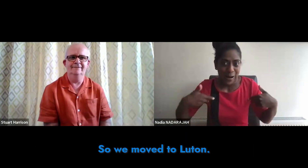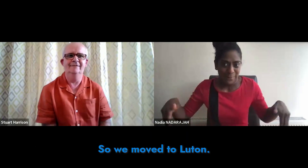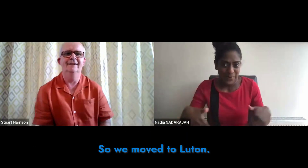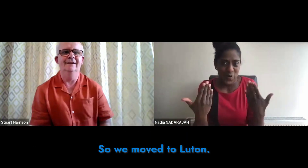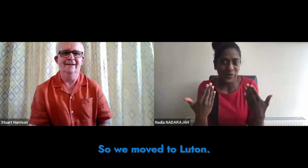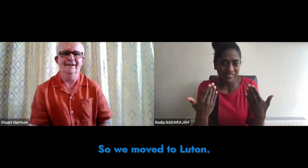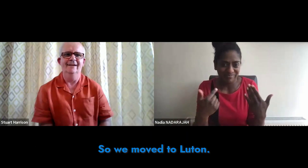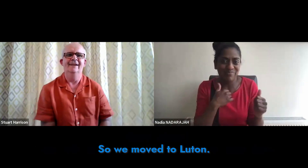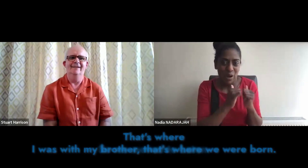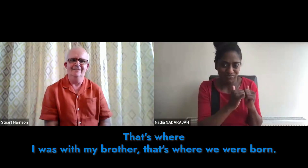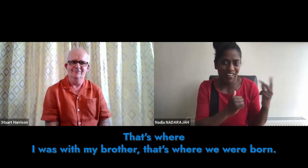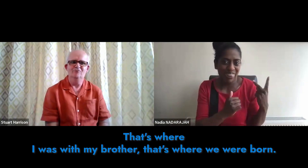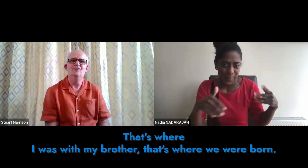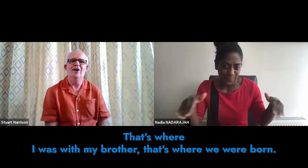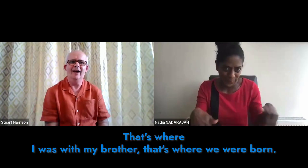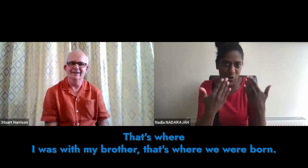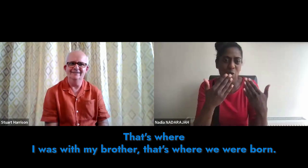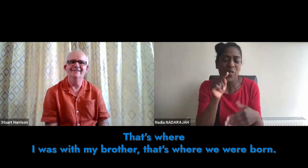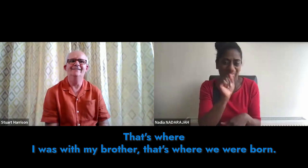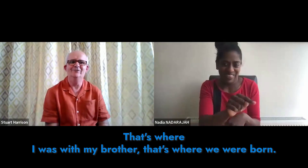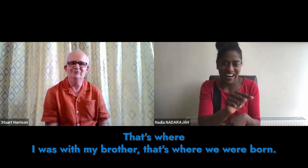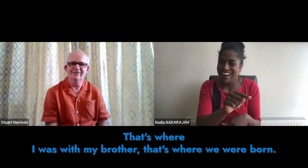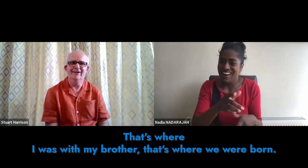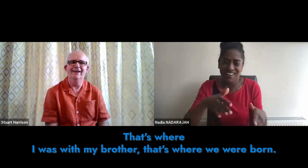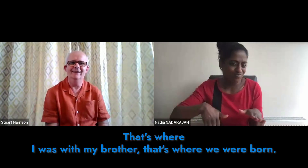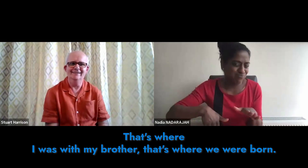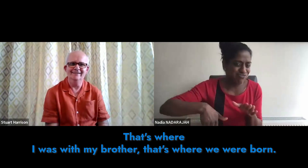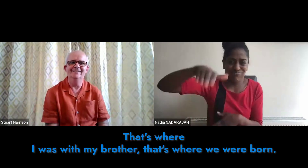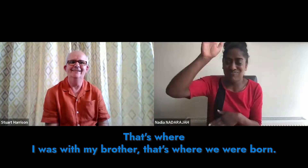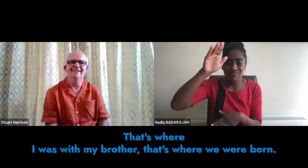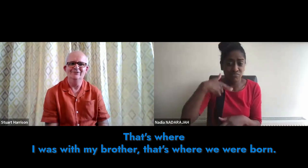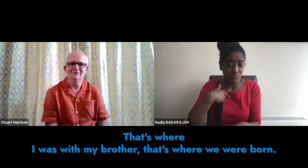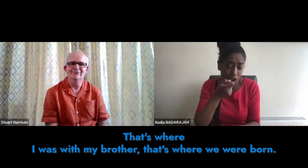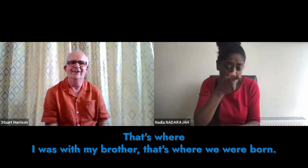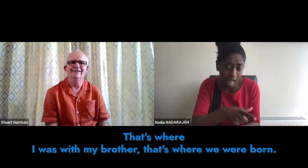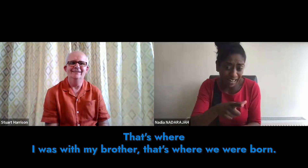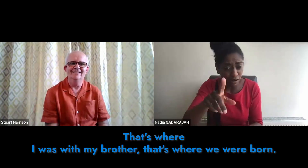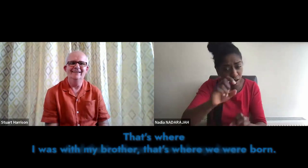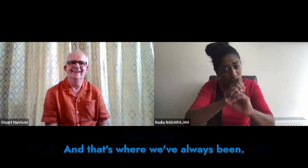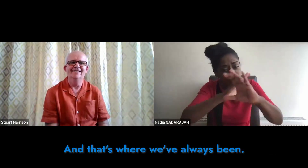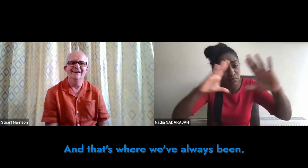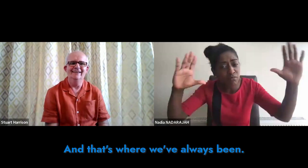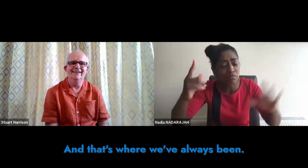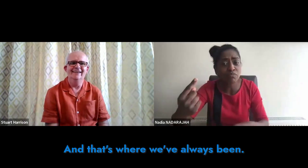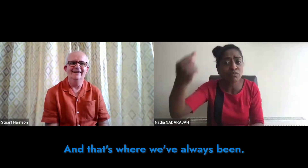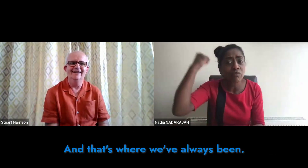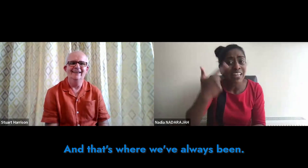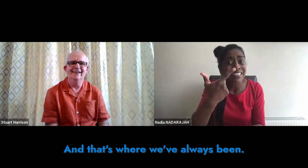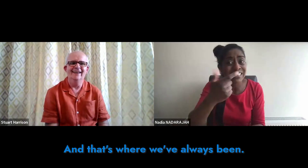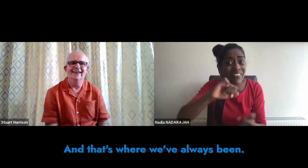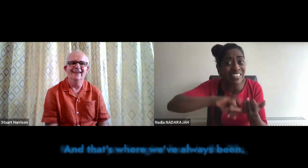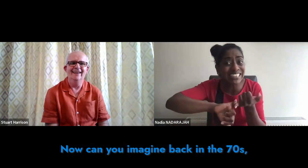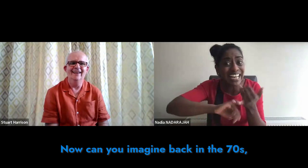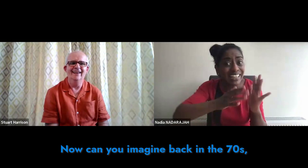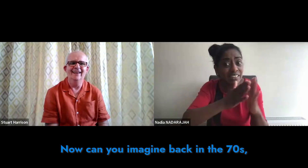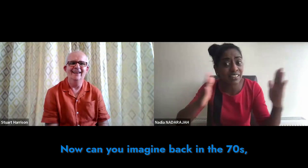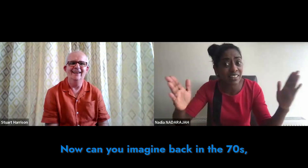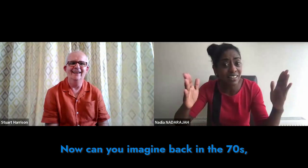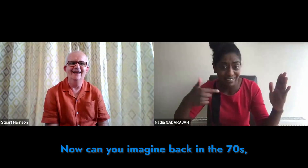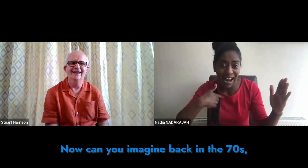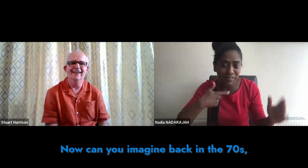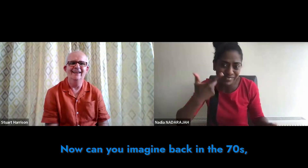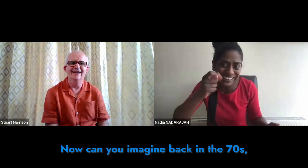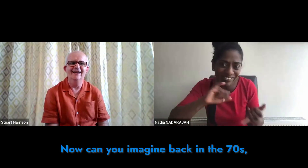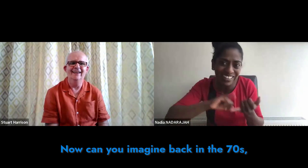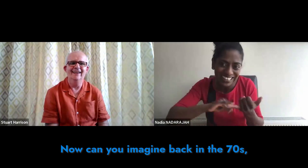to Luton. That's where I am with my brother. That's where we're born, and that's where we've always been. Now, can